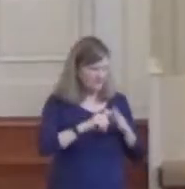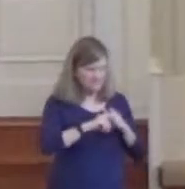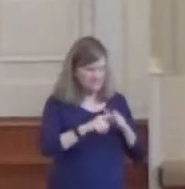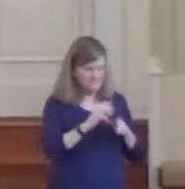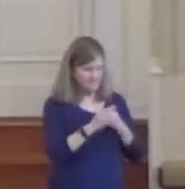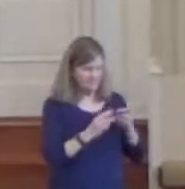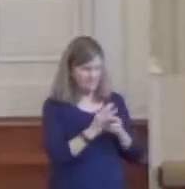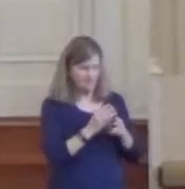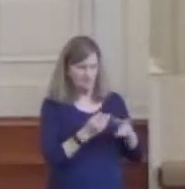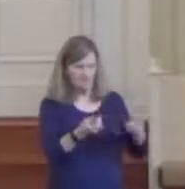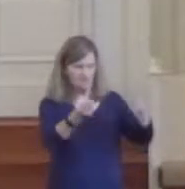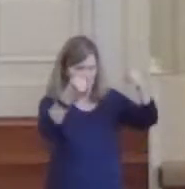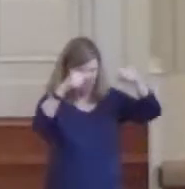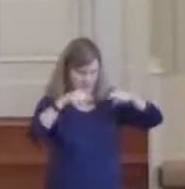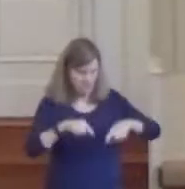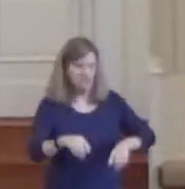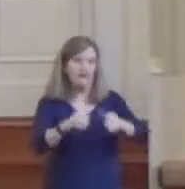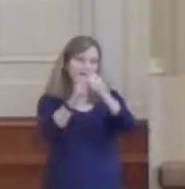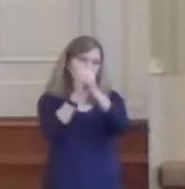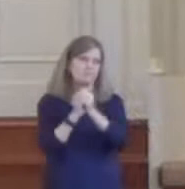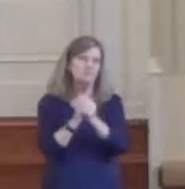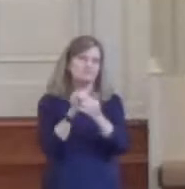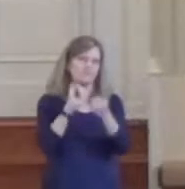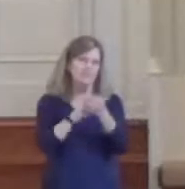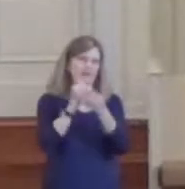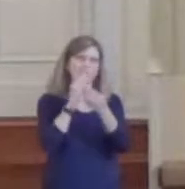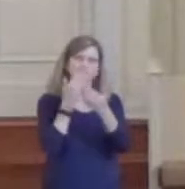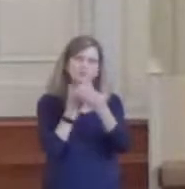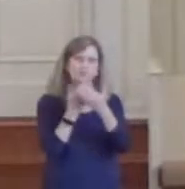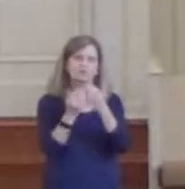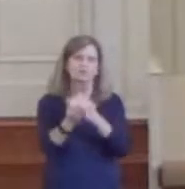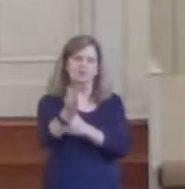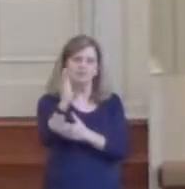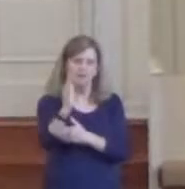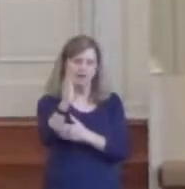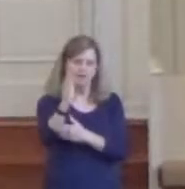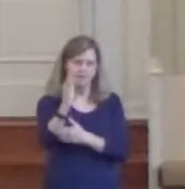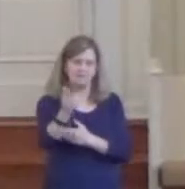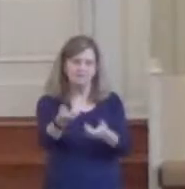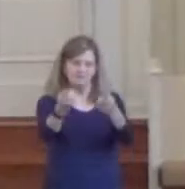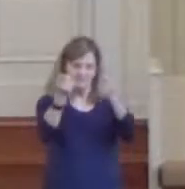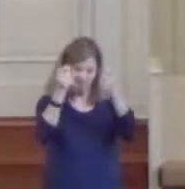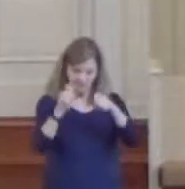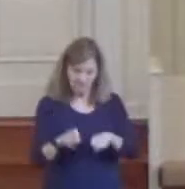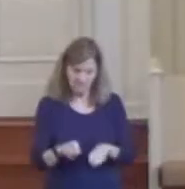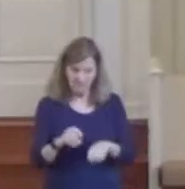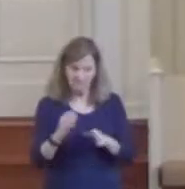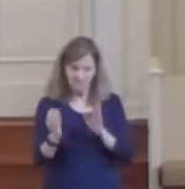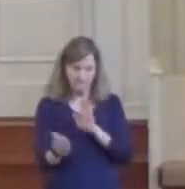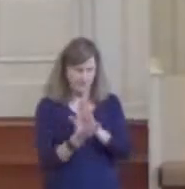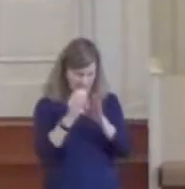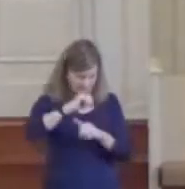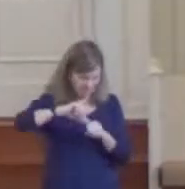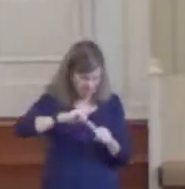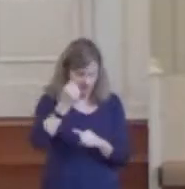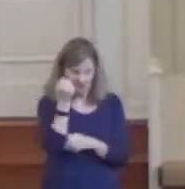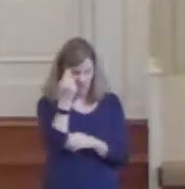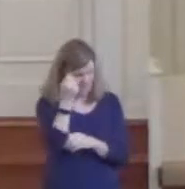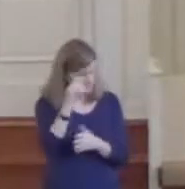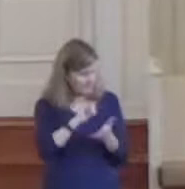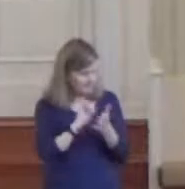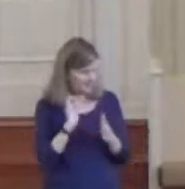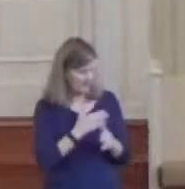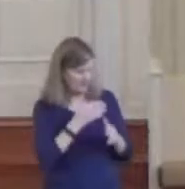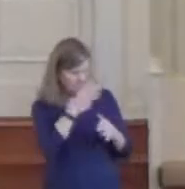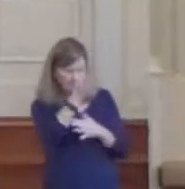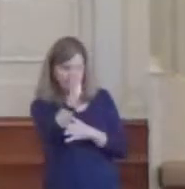We are meant to come and to worship that good God. We are meant to come into the presence of one another and understand that our